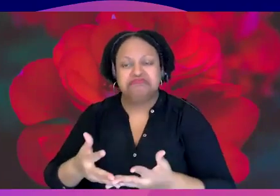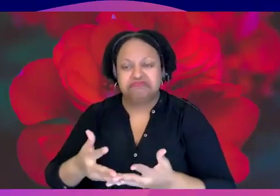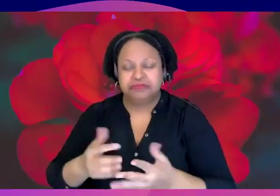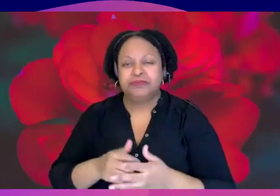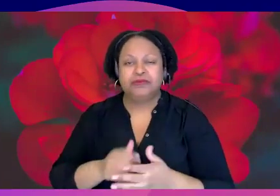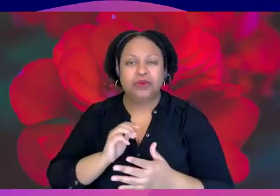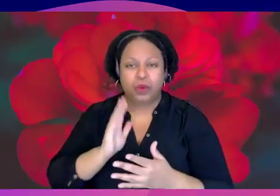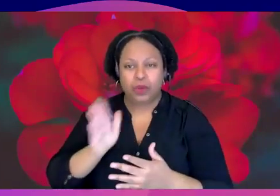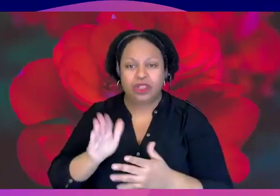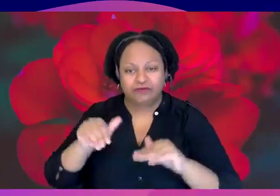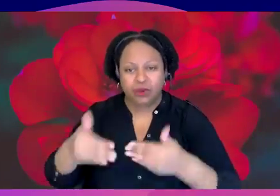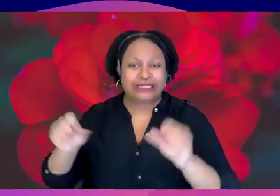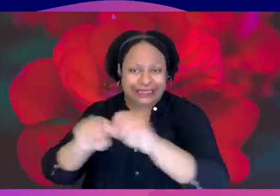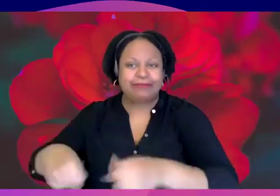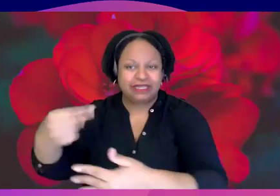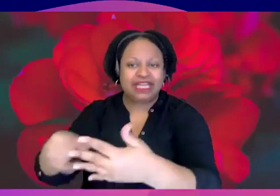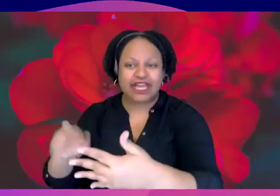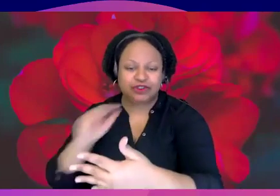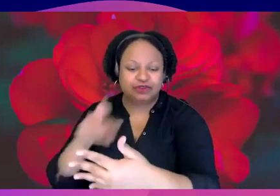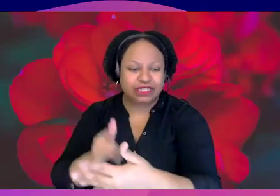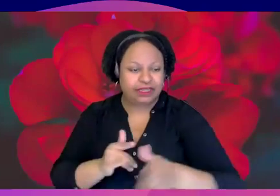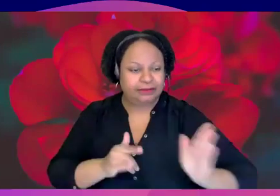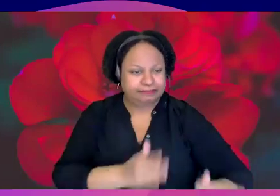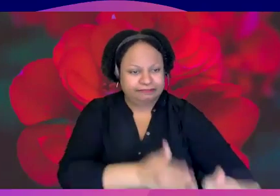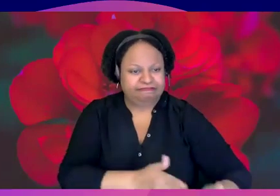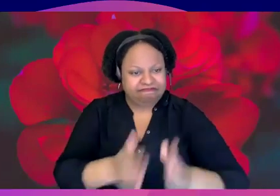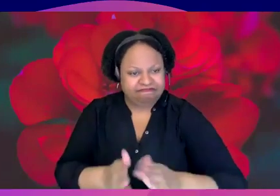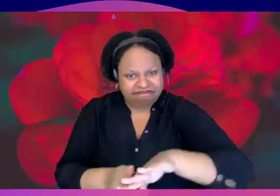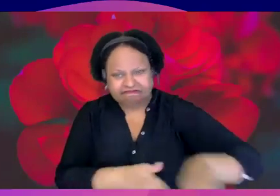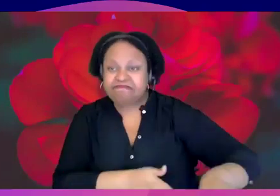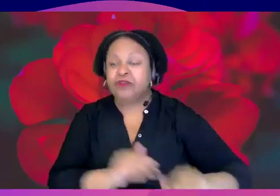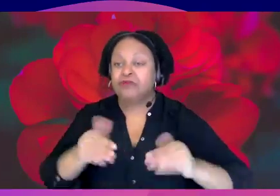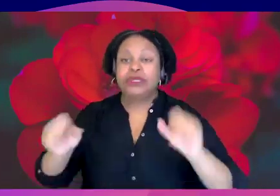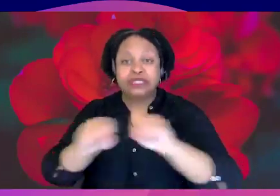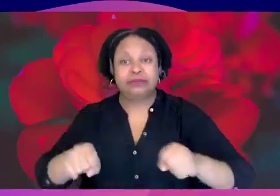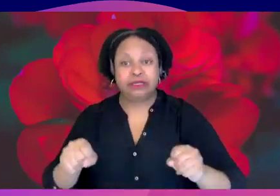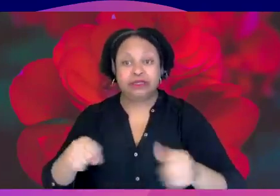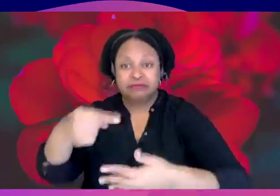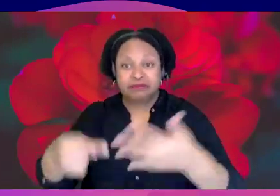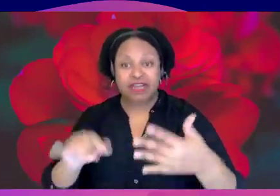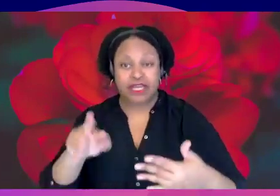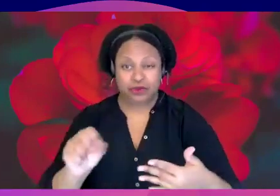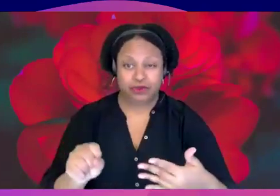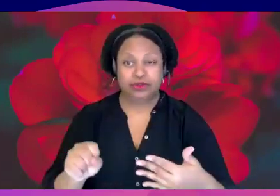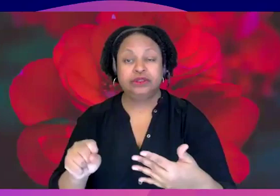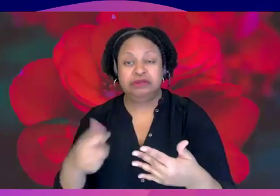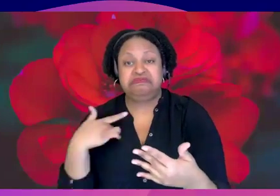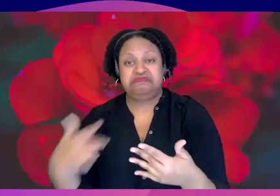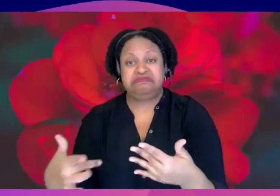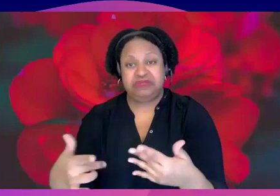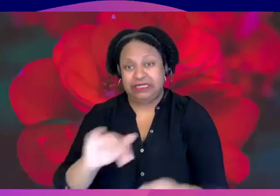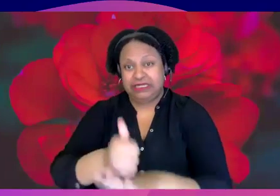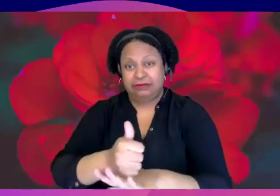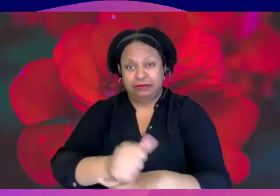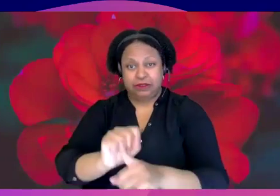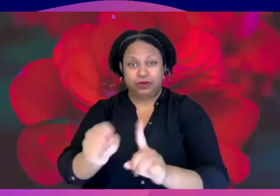we're going to focus on the systemic factors for today. Because systemic factors are the things that create conditions